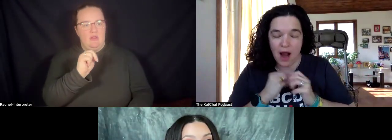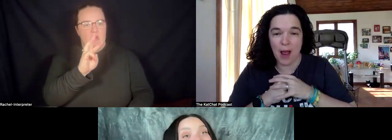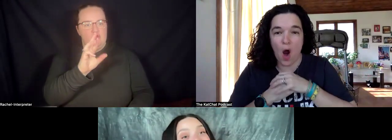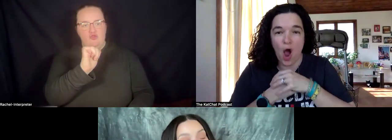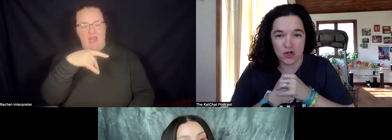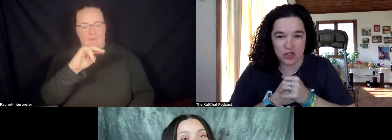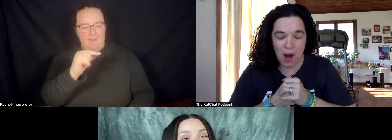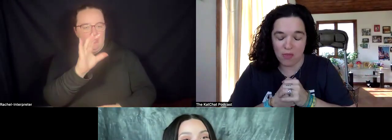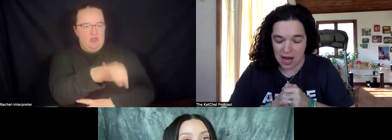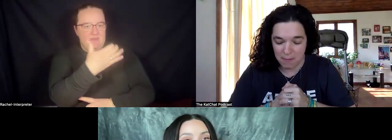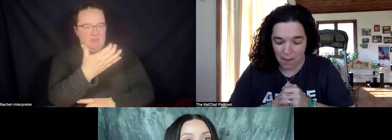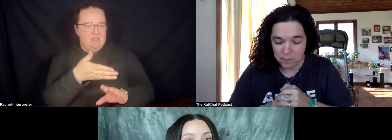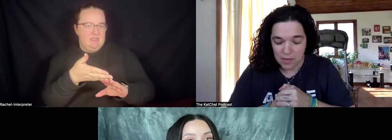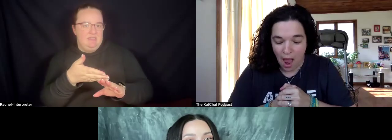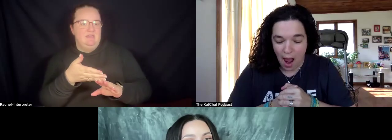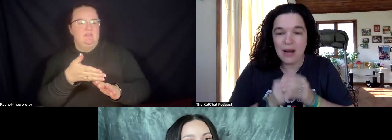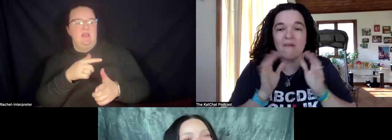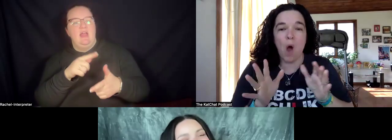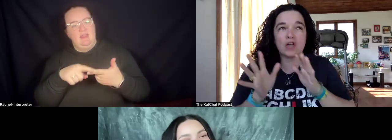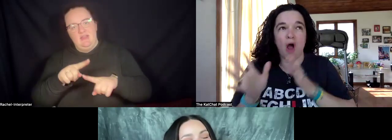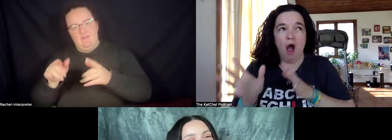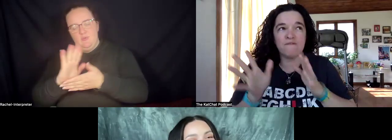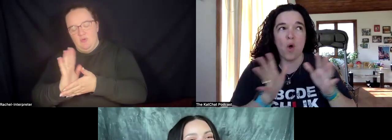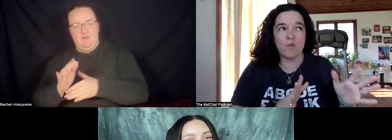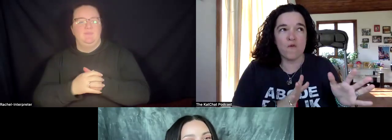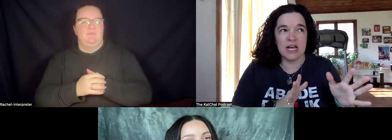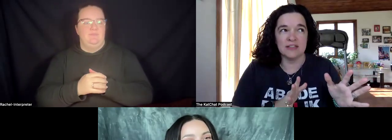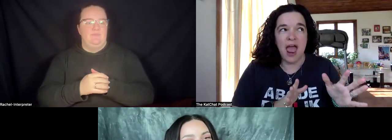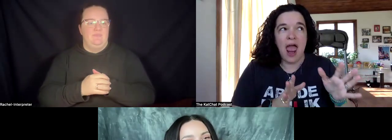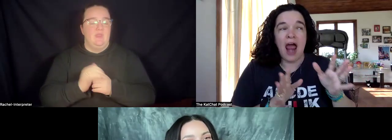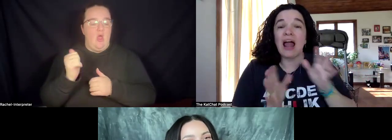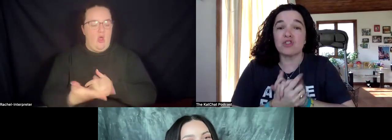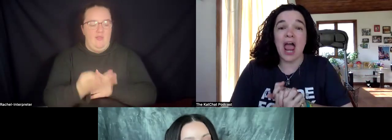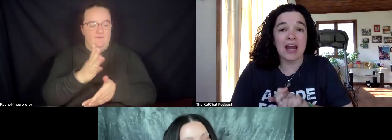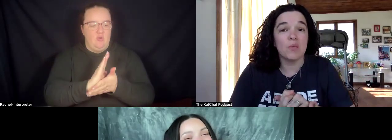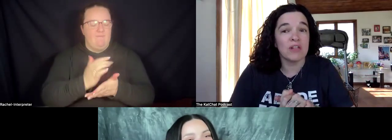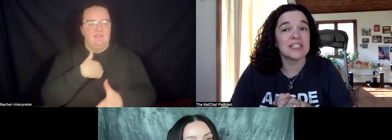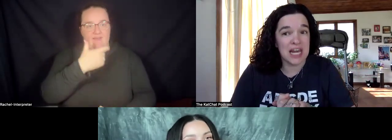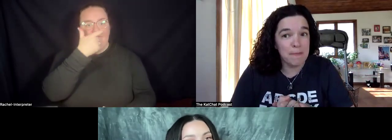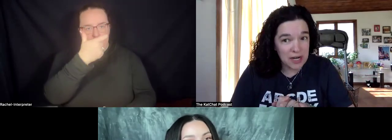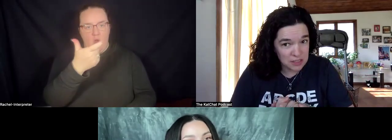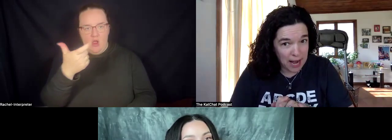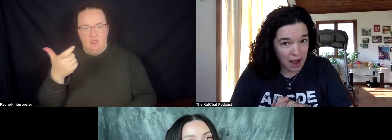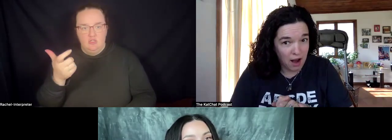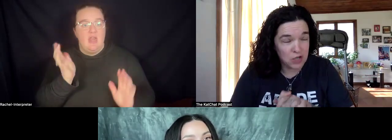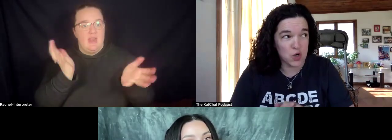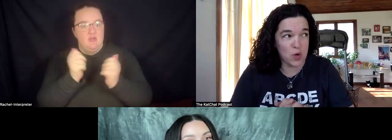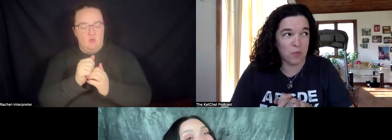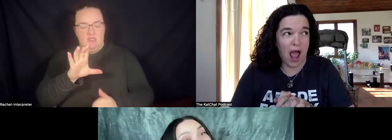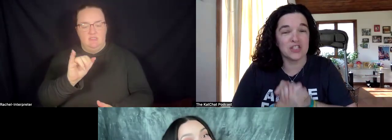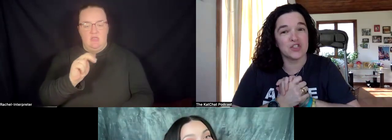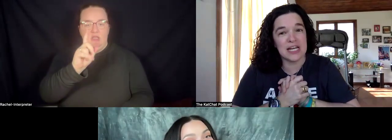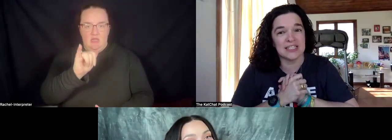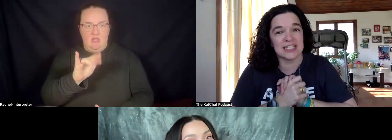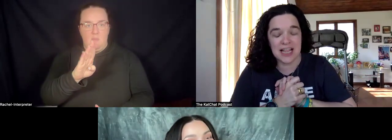before we talk about host around the table. I mean, I watched 4 movies, and I'm chatting with the Tiny Buckby too